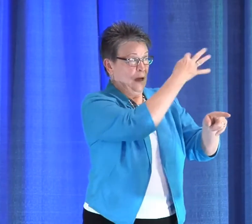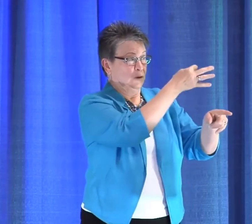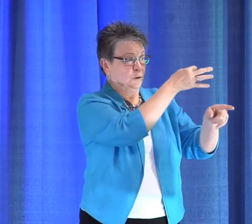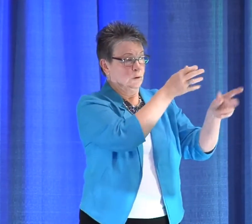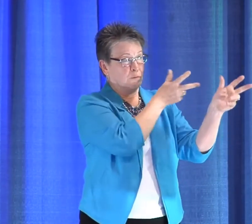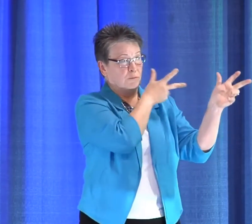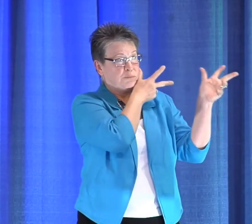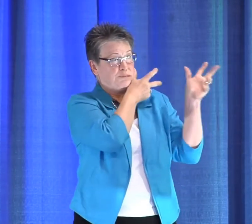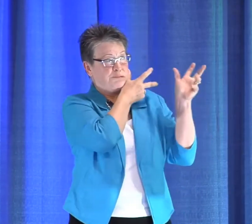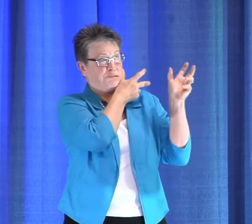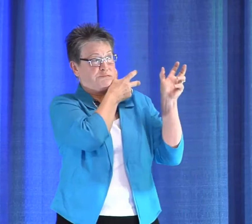what's your mother tongue? Is it French?